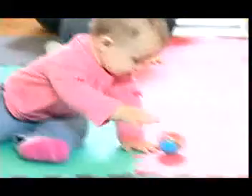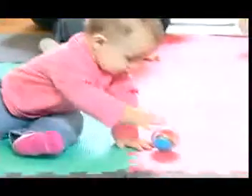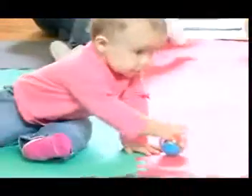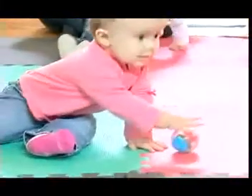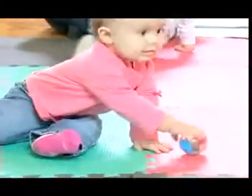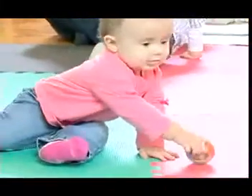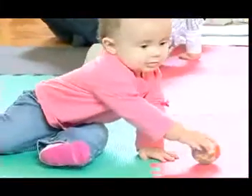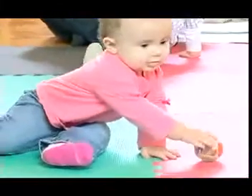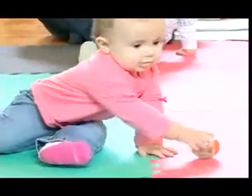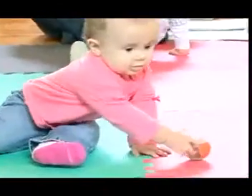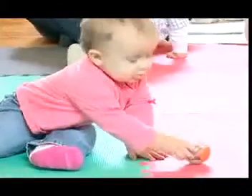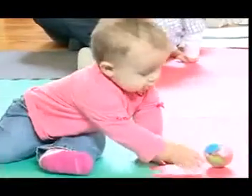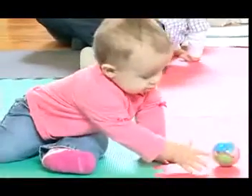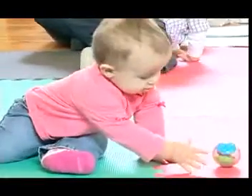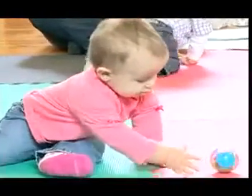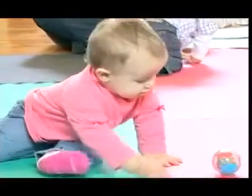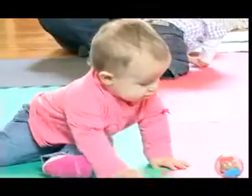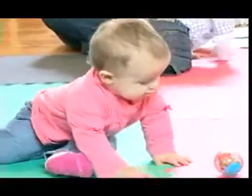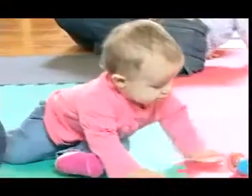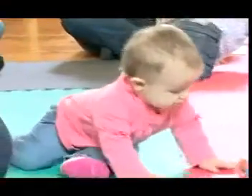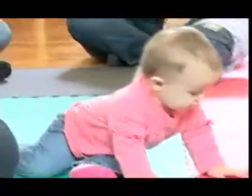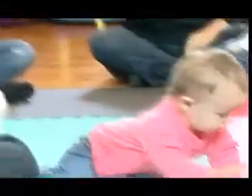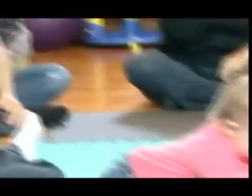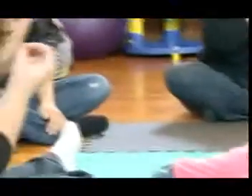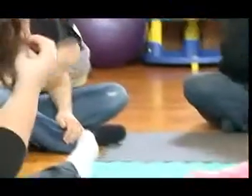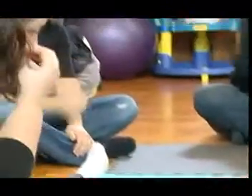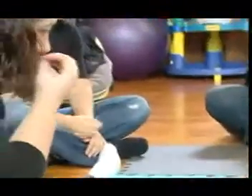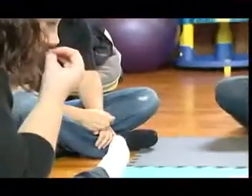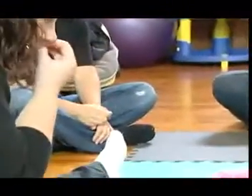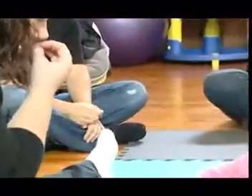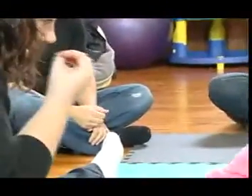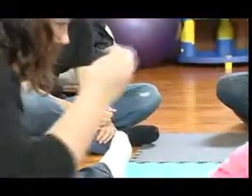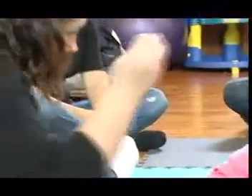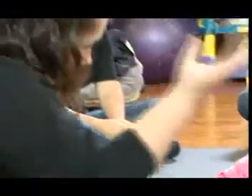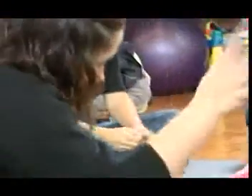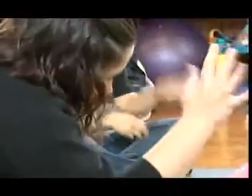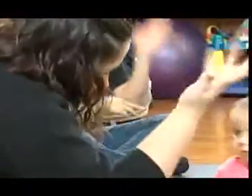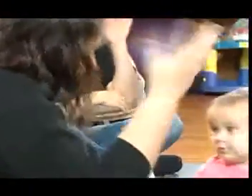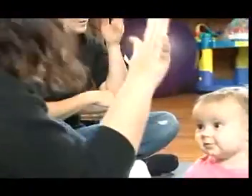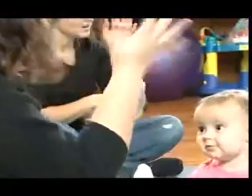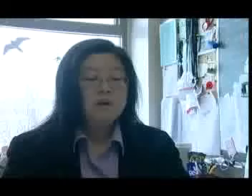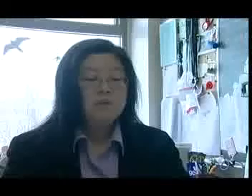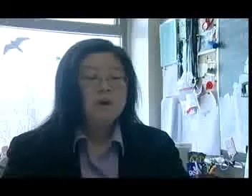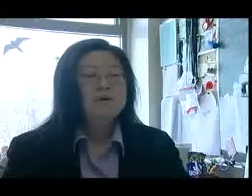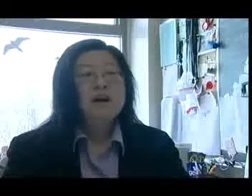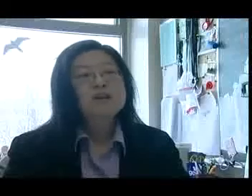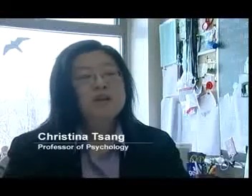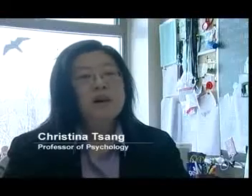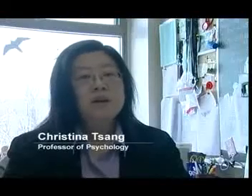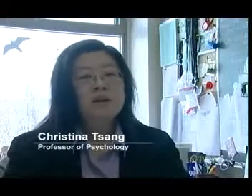ultimately result in helping a child's education. That's all it needs. One rationale, I